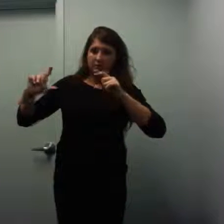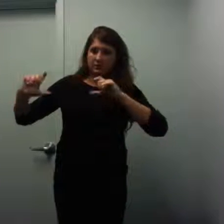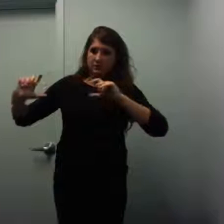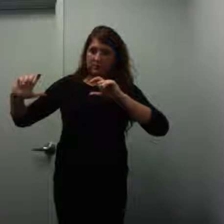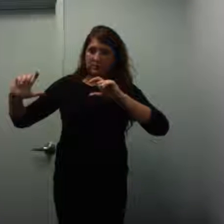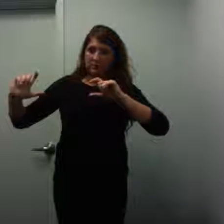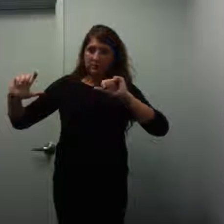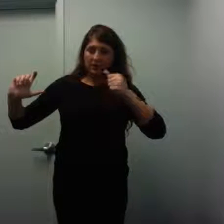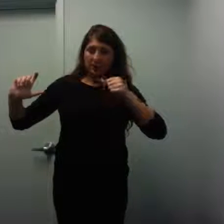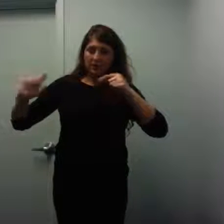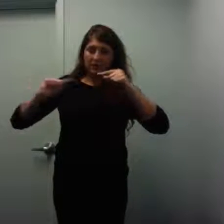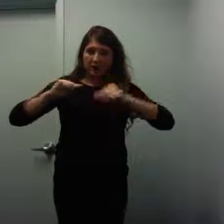then connected it with some rubber bands.